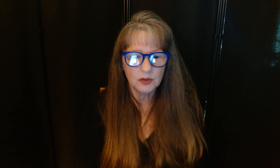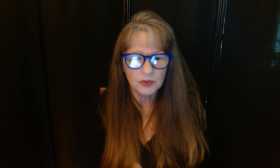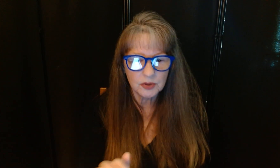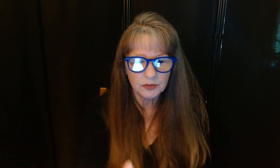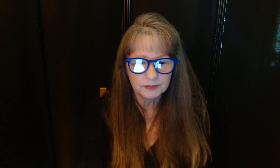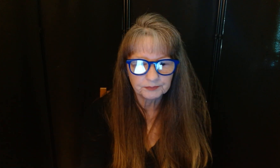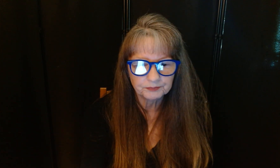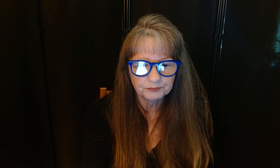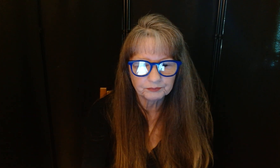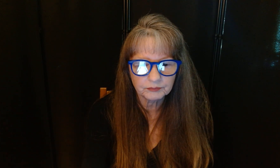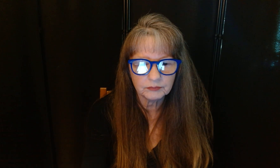do.